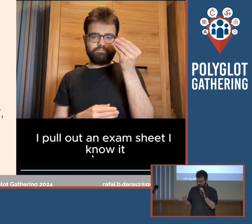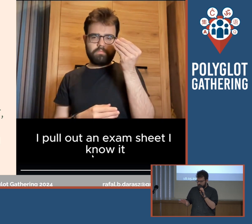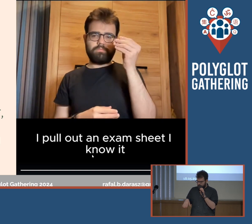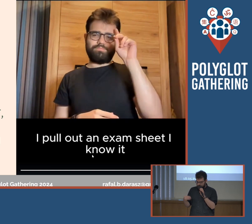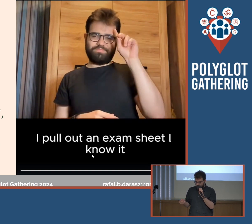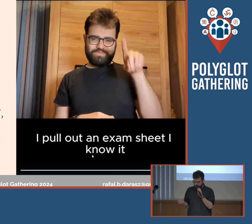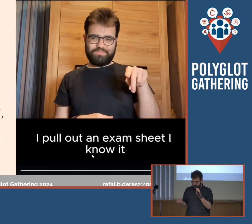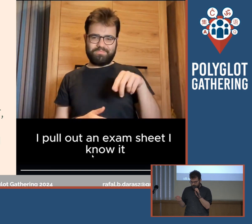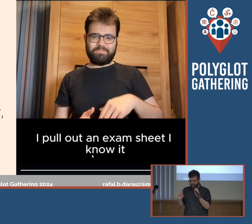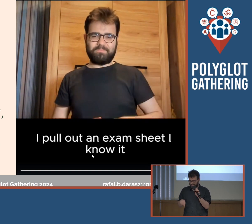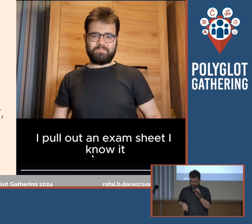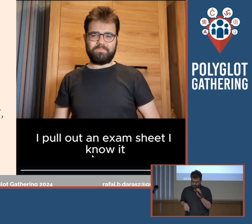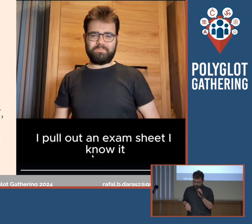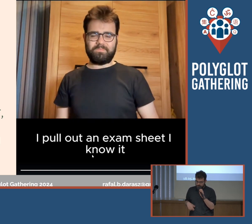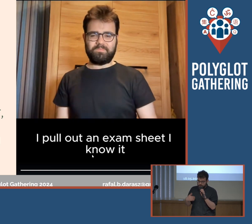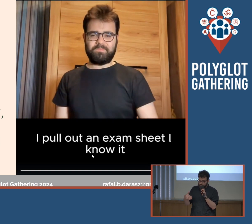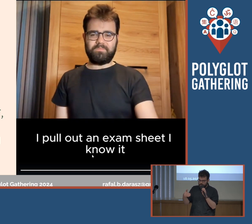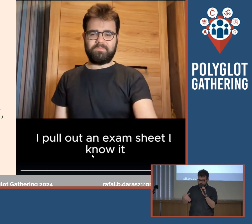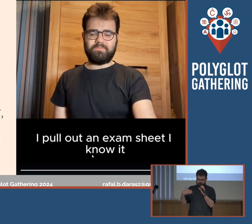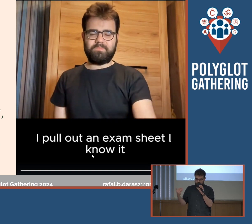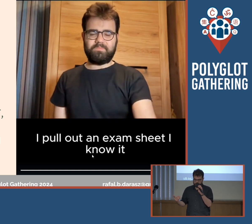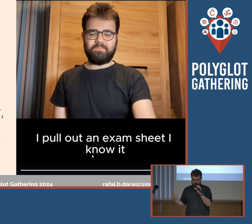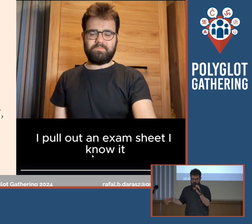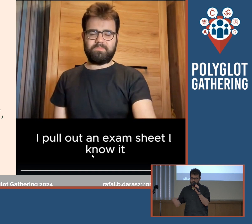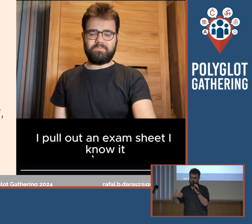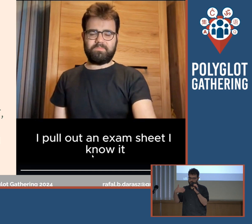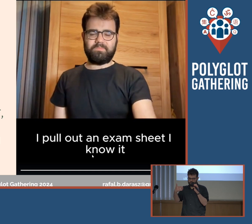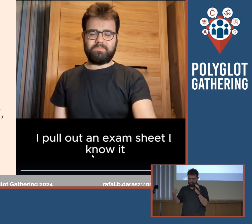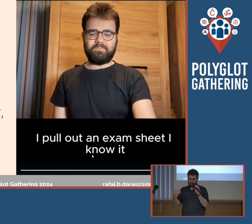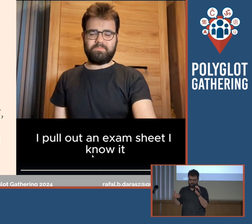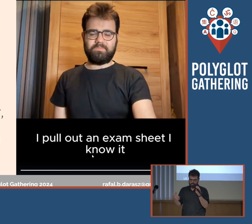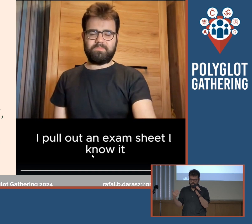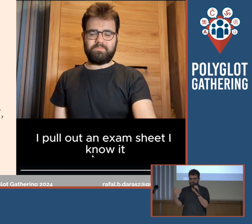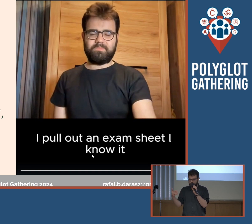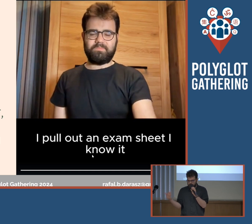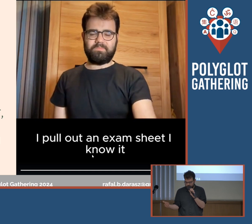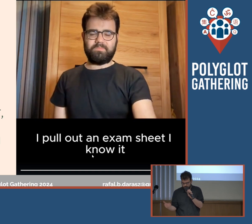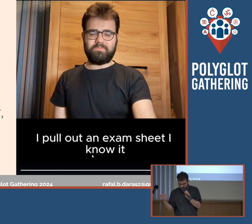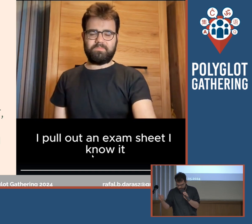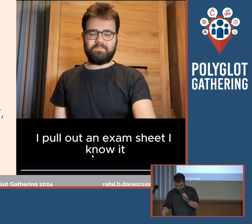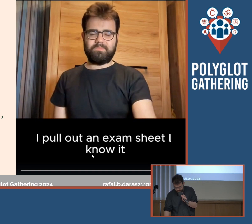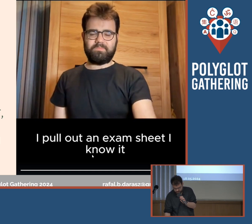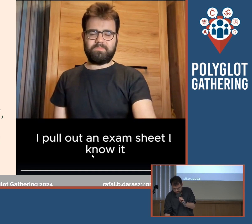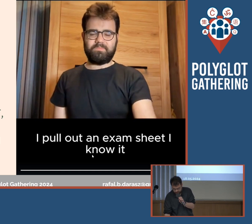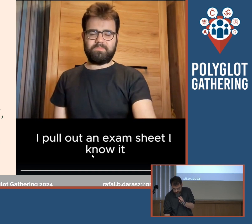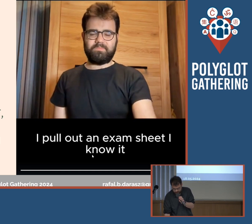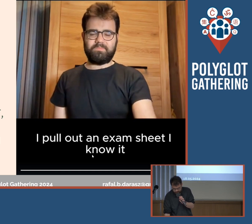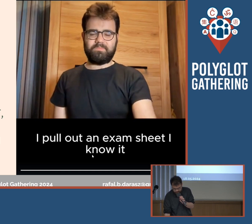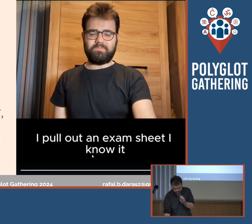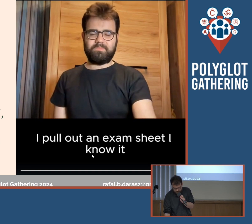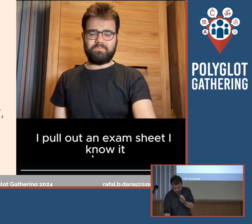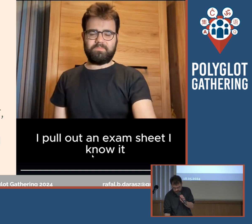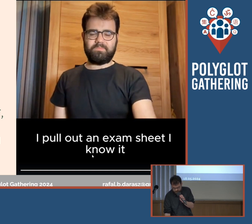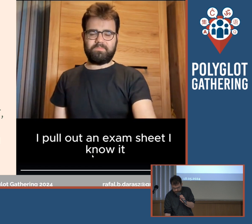Exam ticket, I pull out, I know. So I pull out an exam sheet, I know it. So I know the answer to the question on